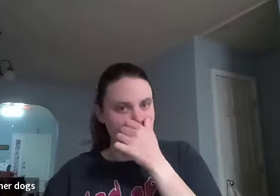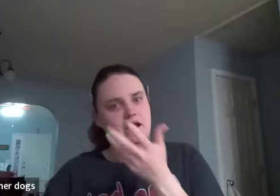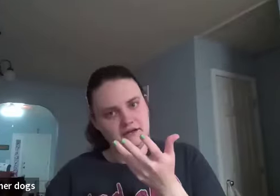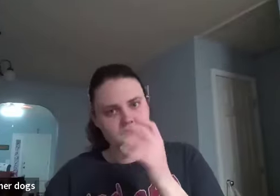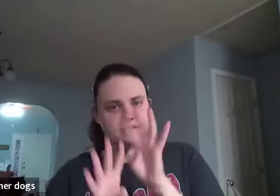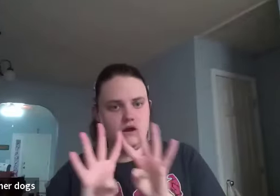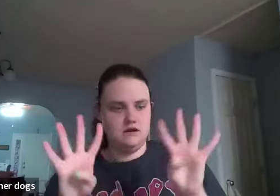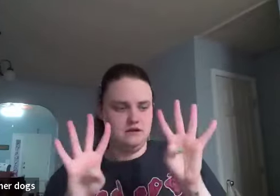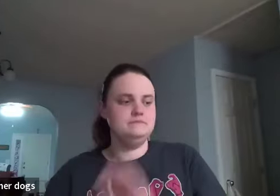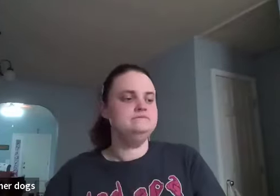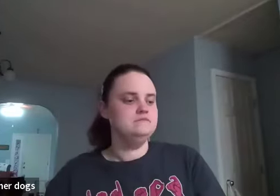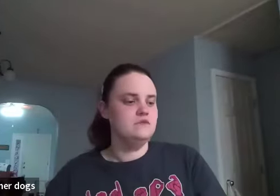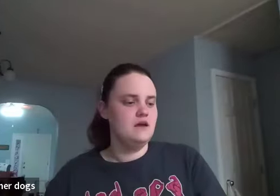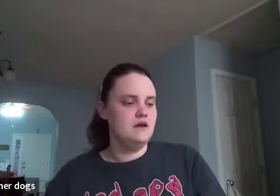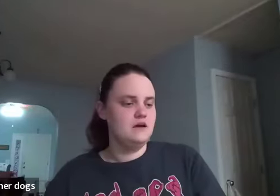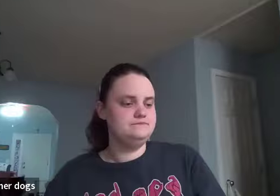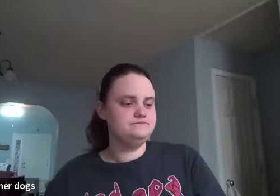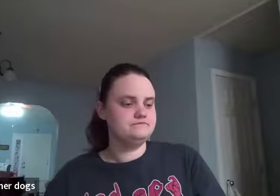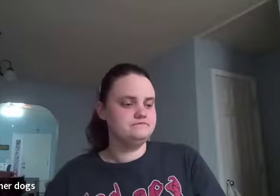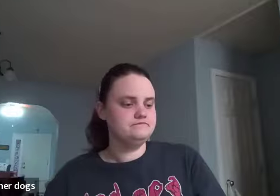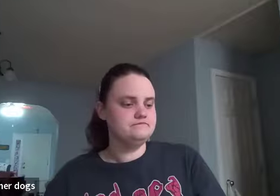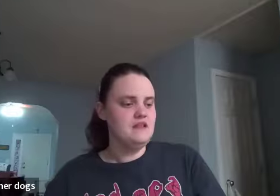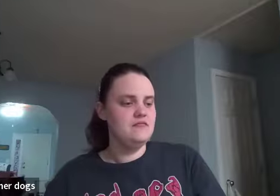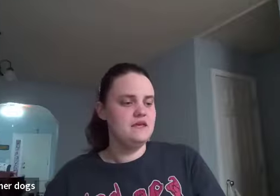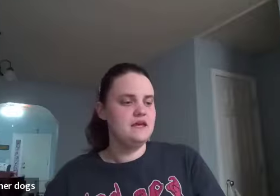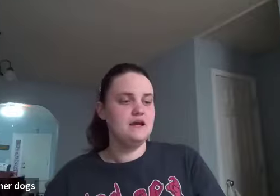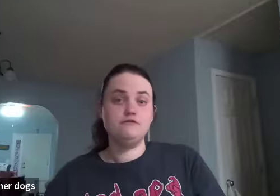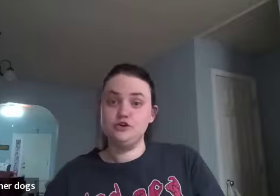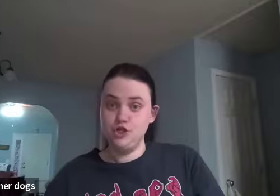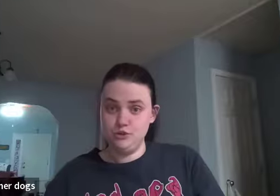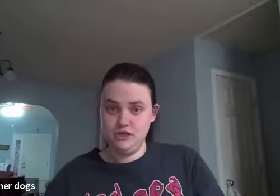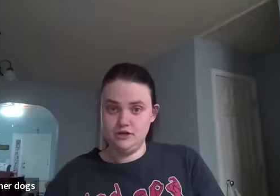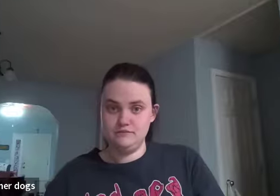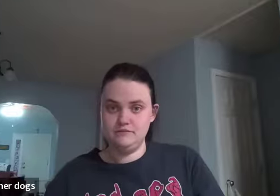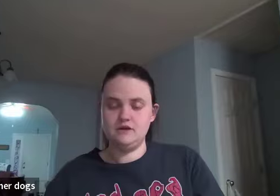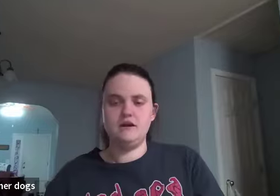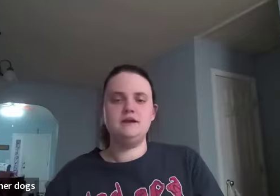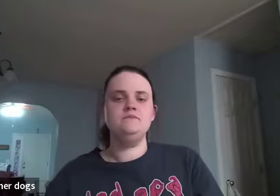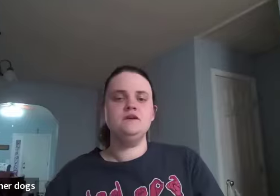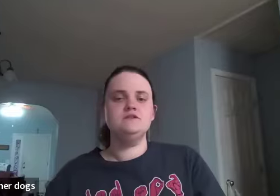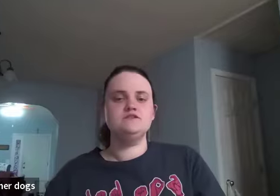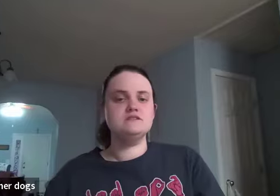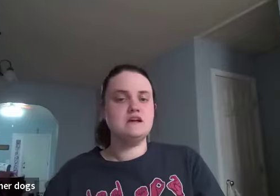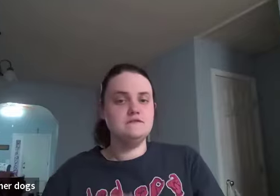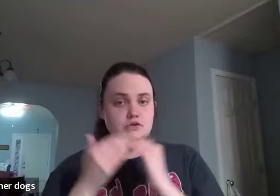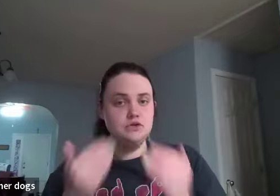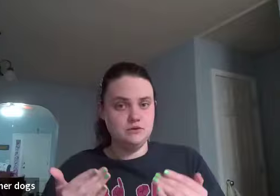four candles, Hanukkah. Um, and then for New Year, all right. So the sign for